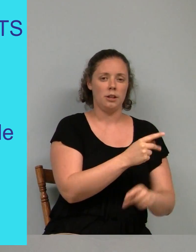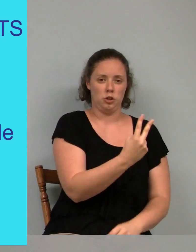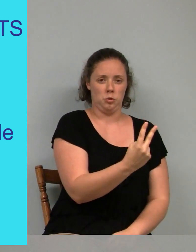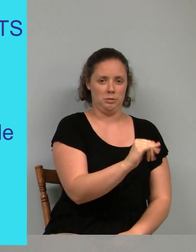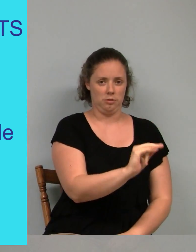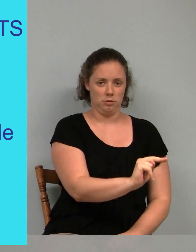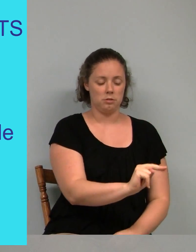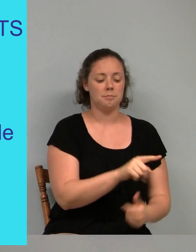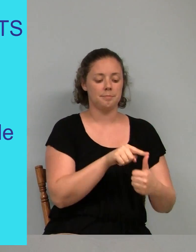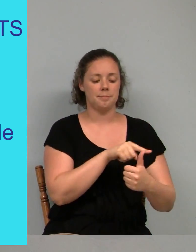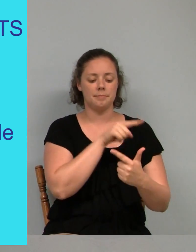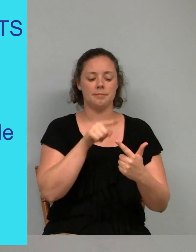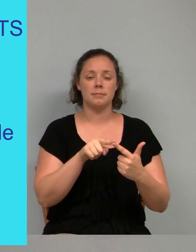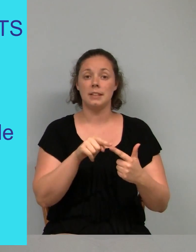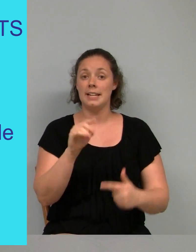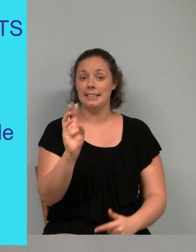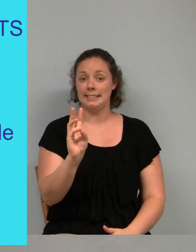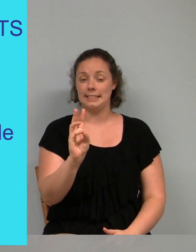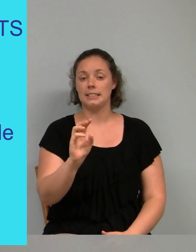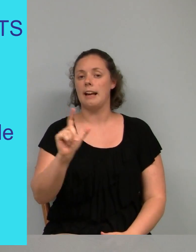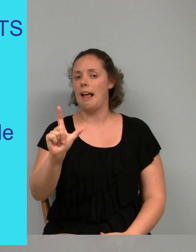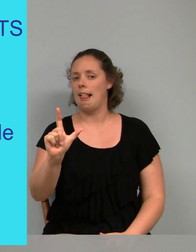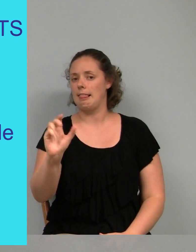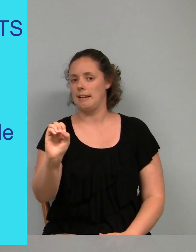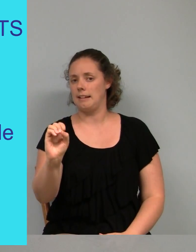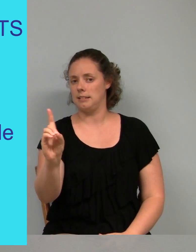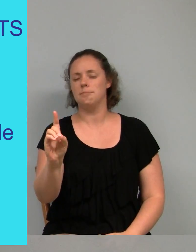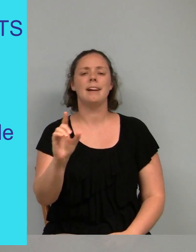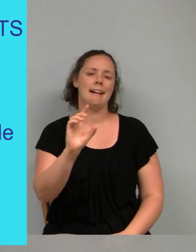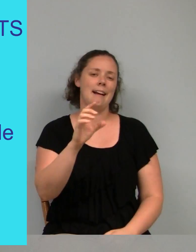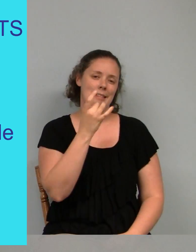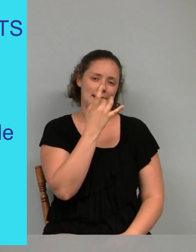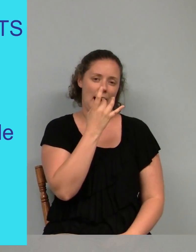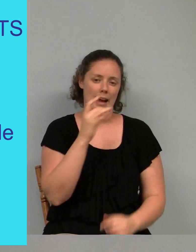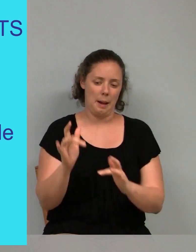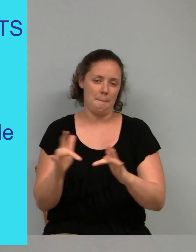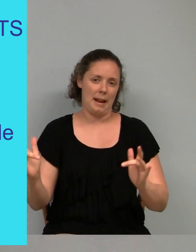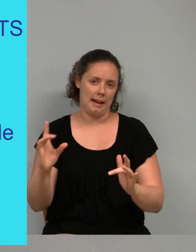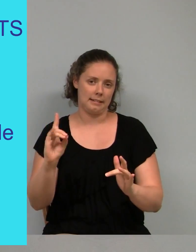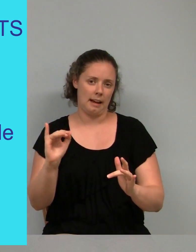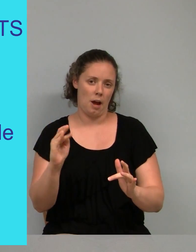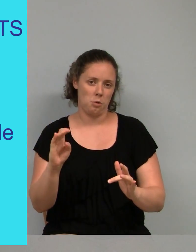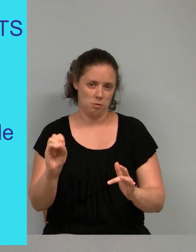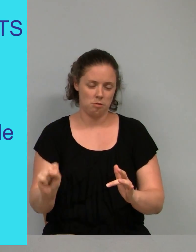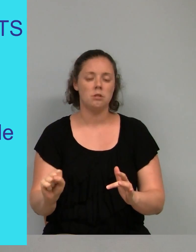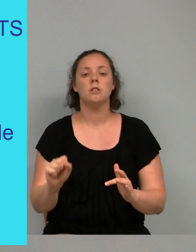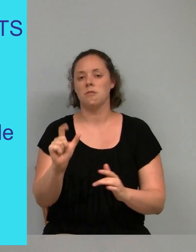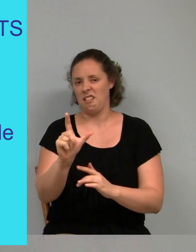6 LEDs, light emitting diodes, either white or blue,